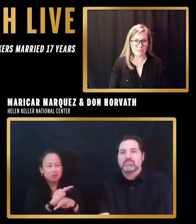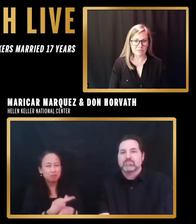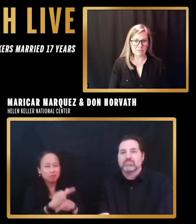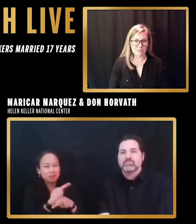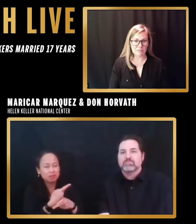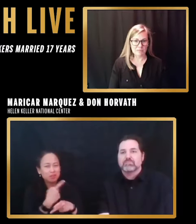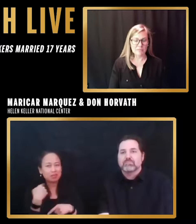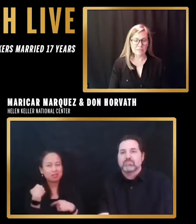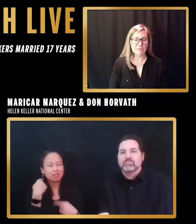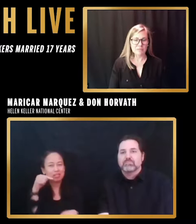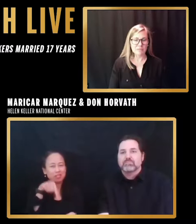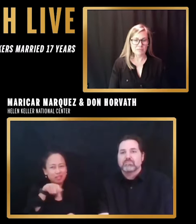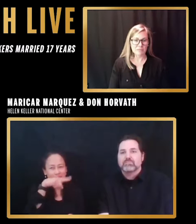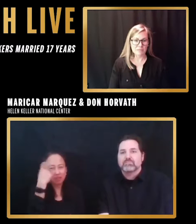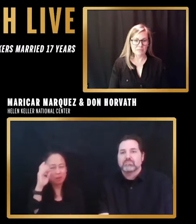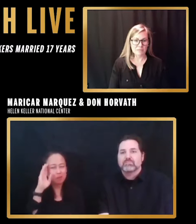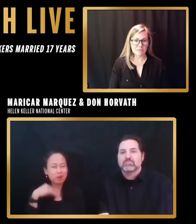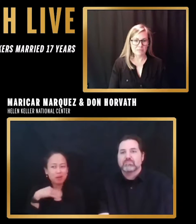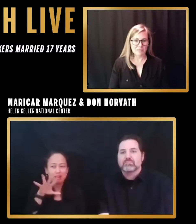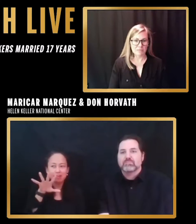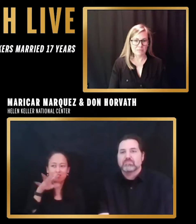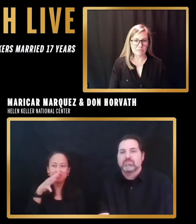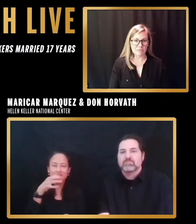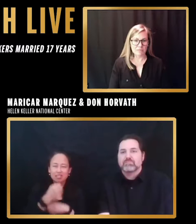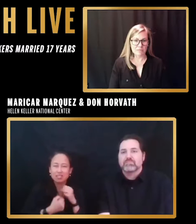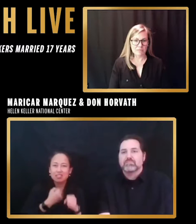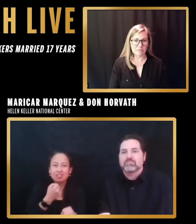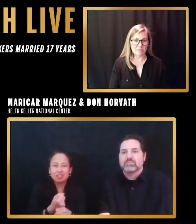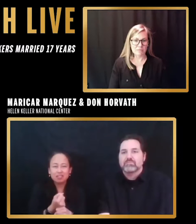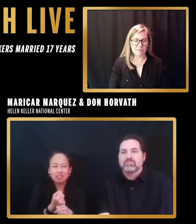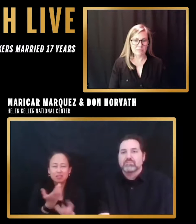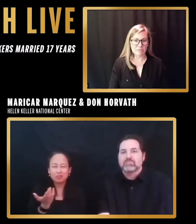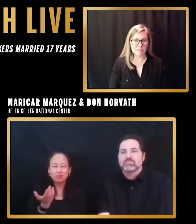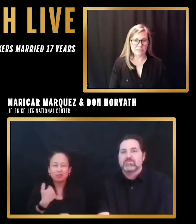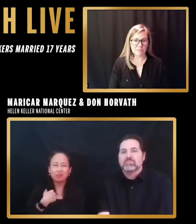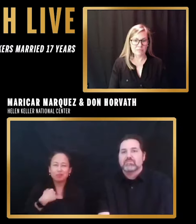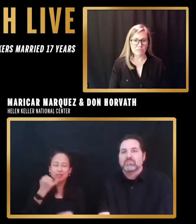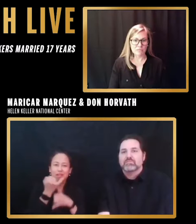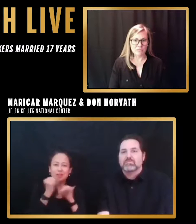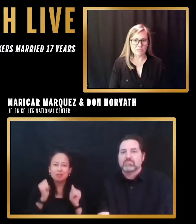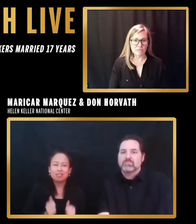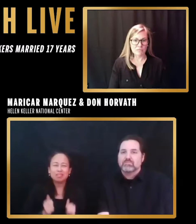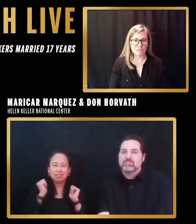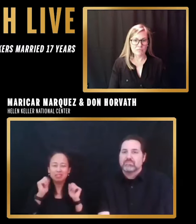I've worked at Helen Keller for over 22 years.